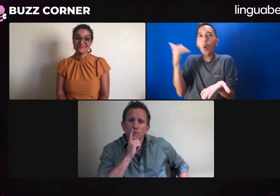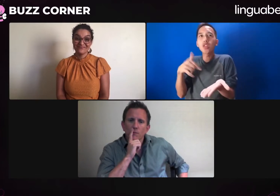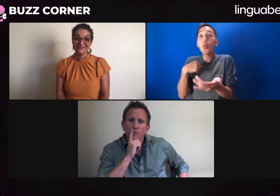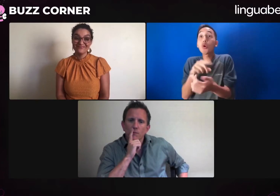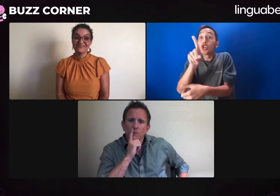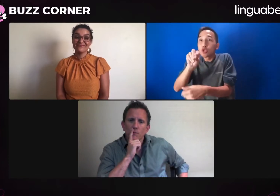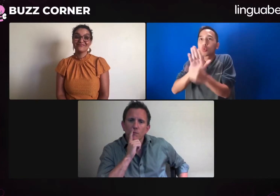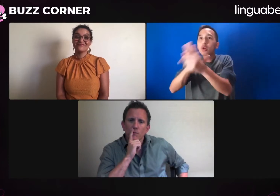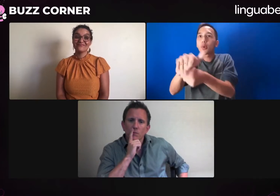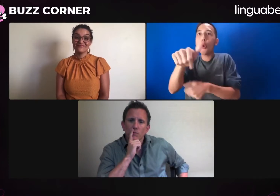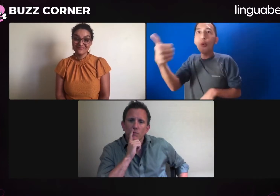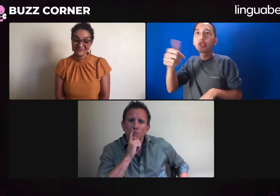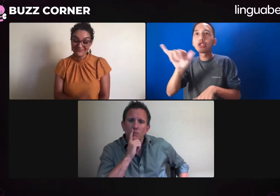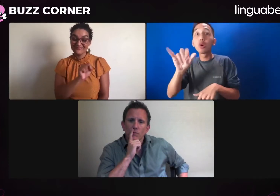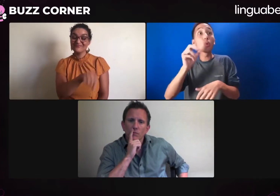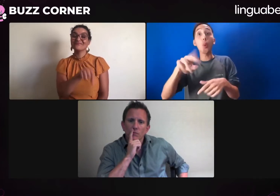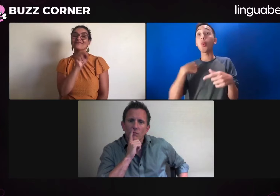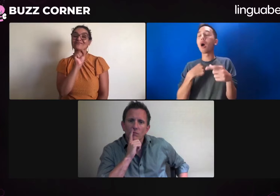that,